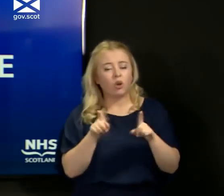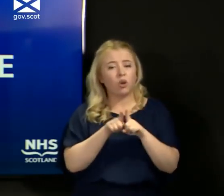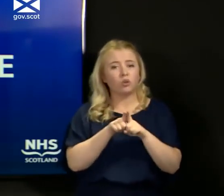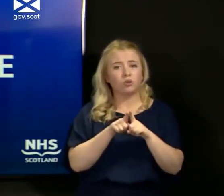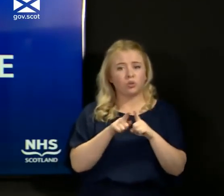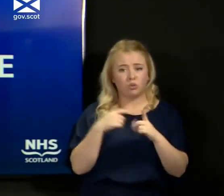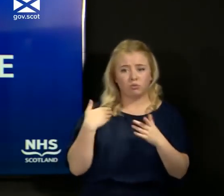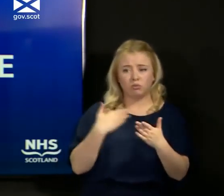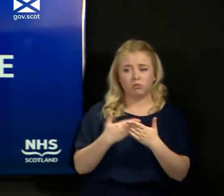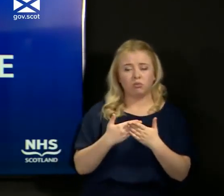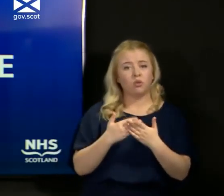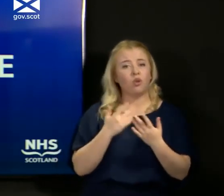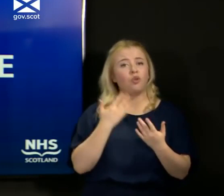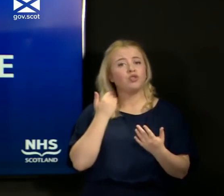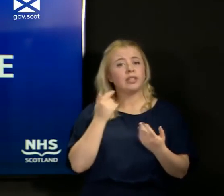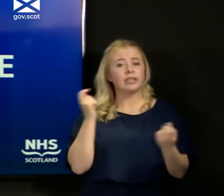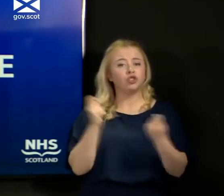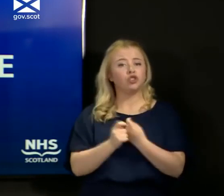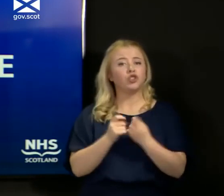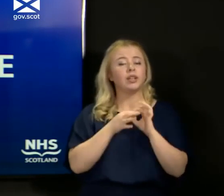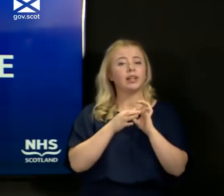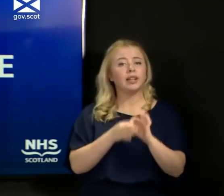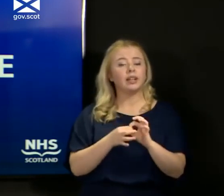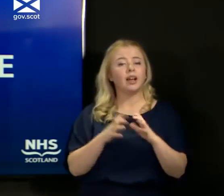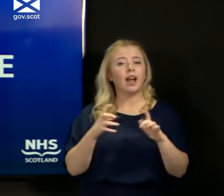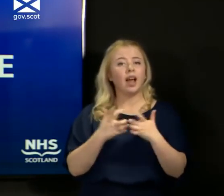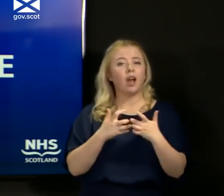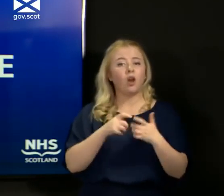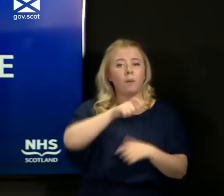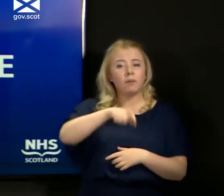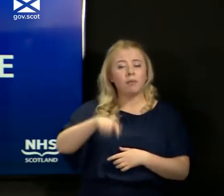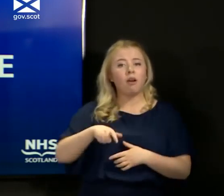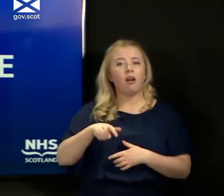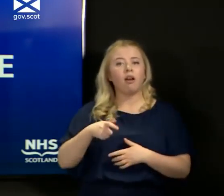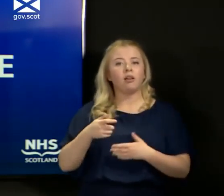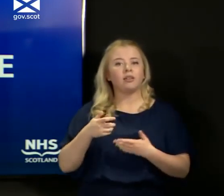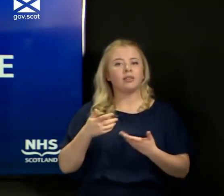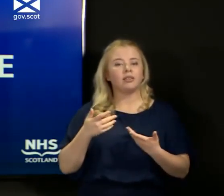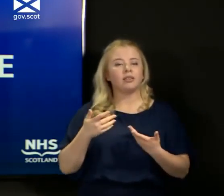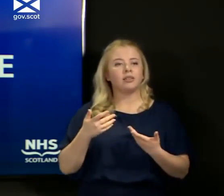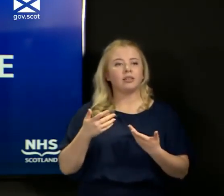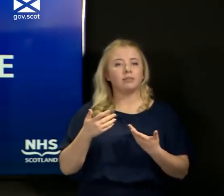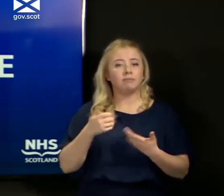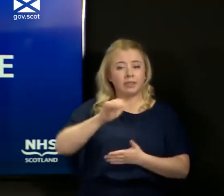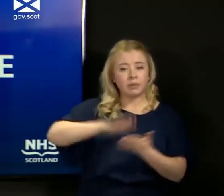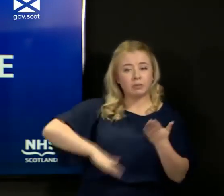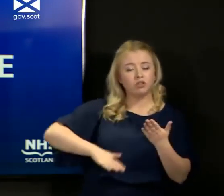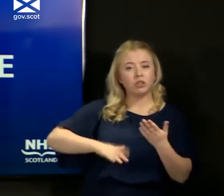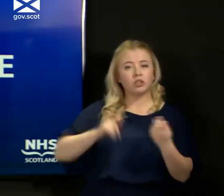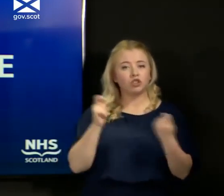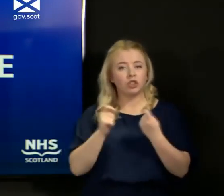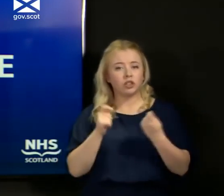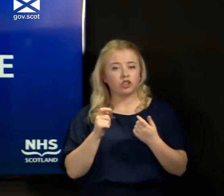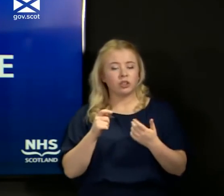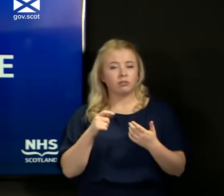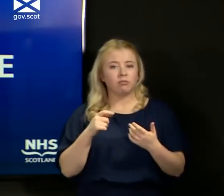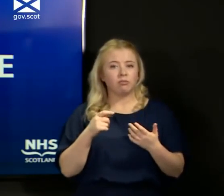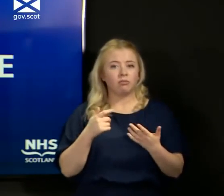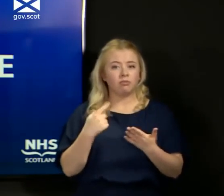made recently in terms of how people were kind of experiencing changing